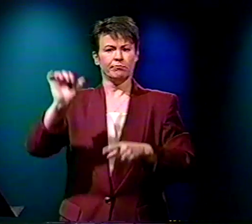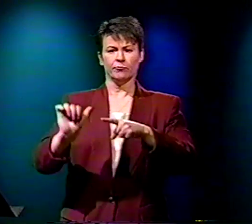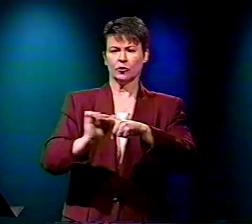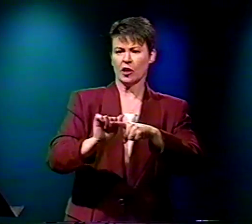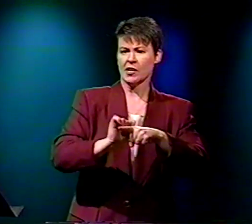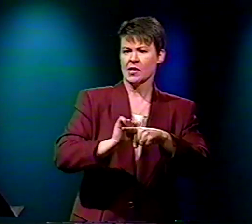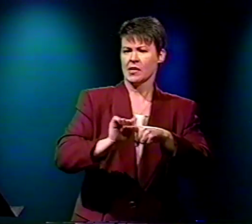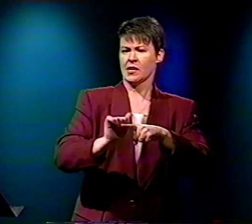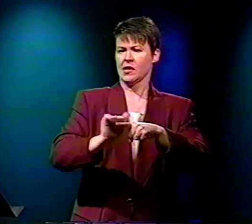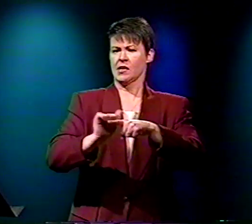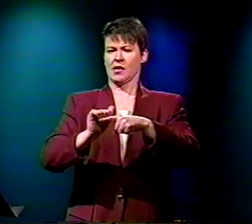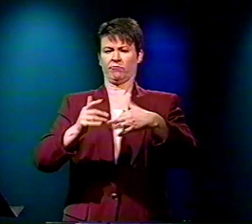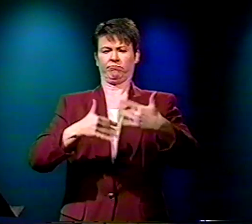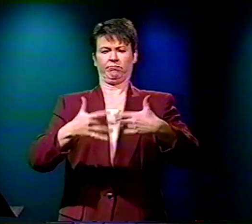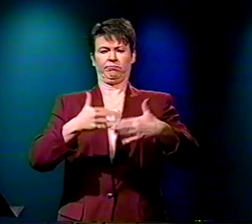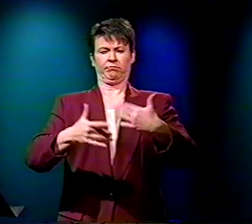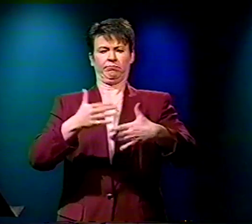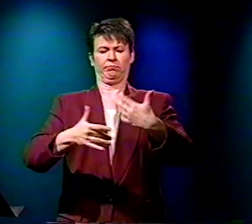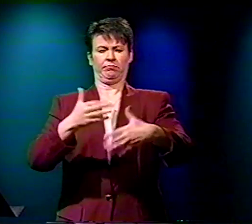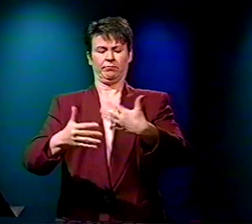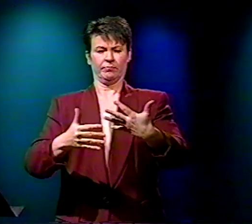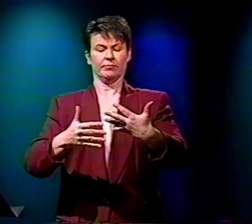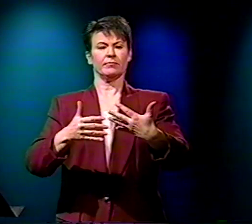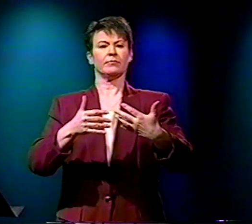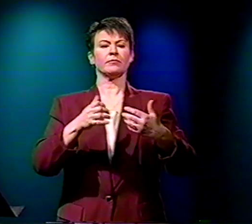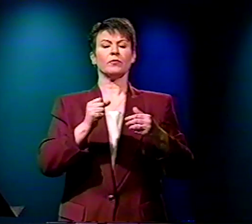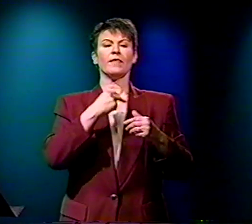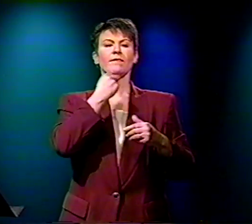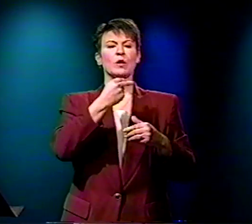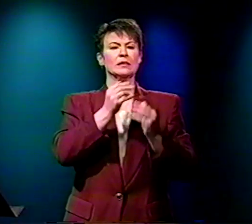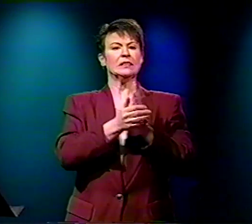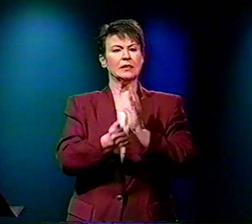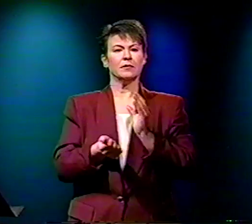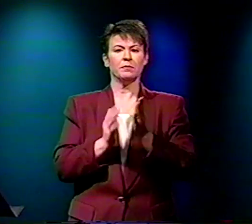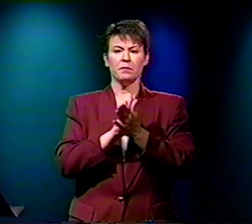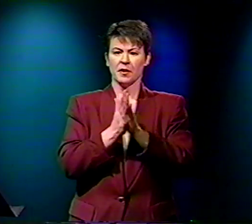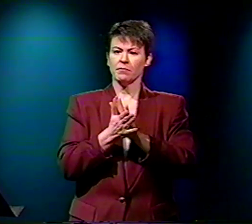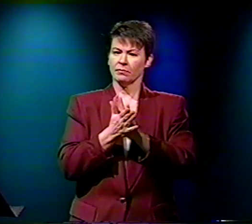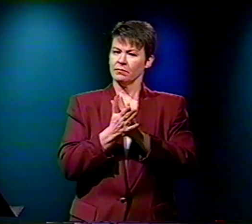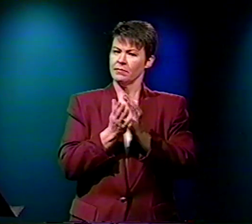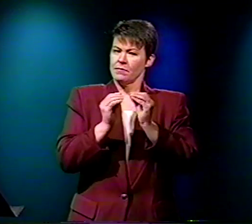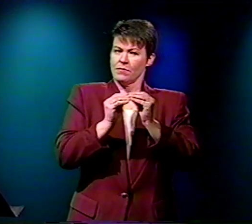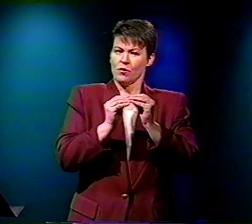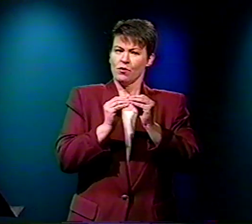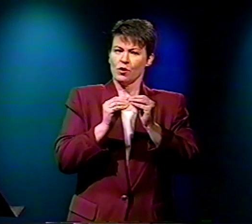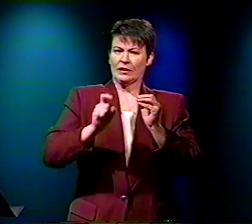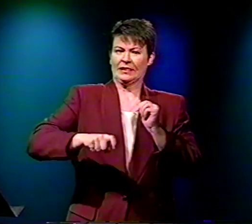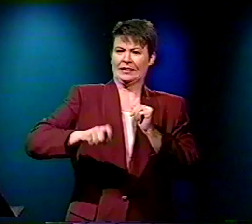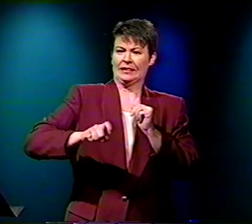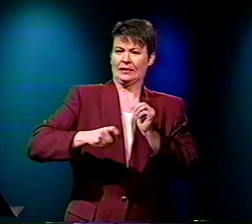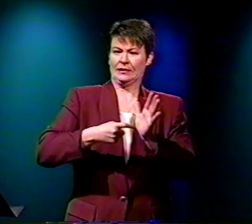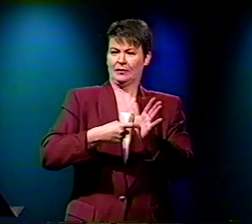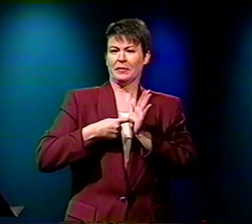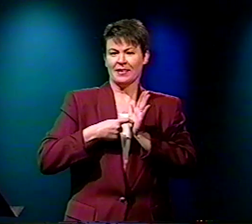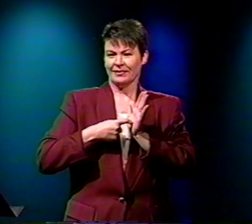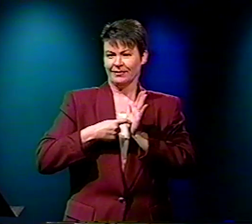the work of interpreters. They present and they give training, and voicing skills has become in much